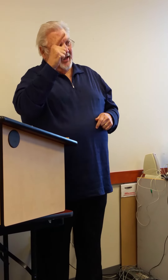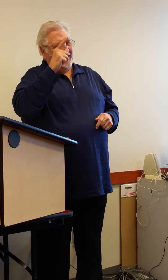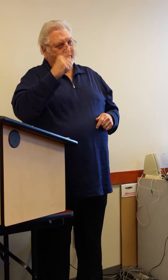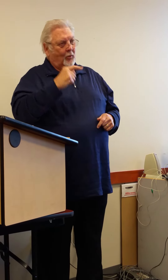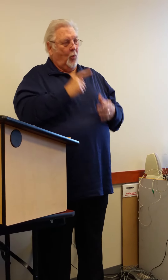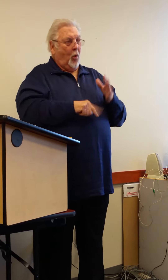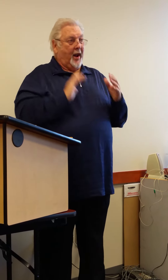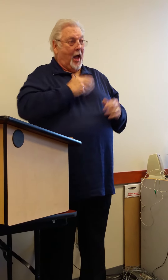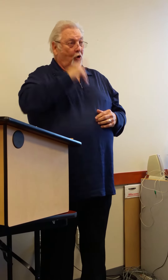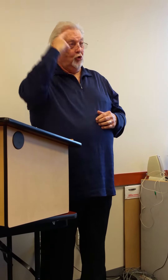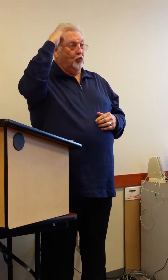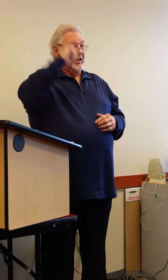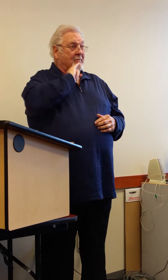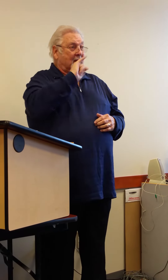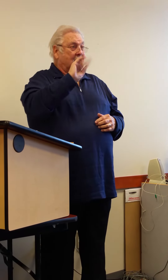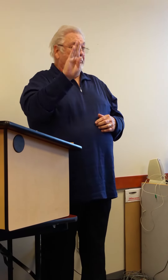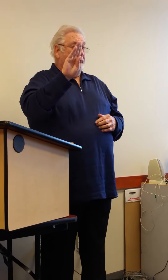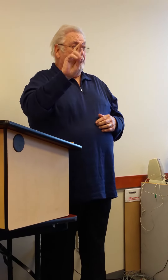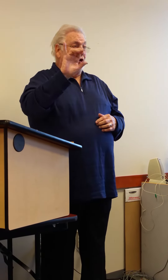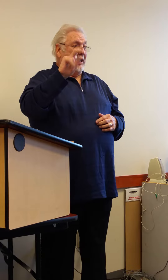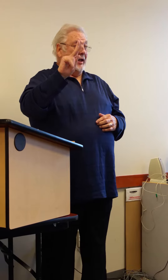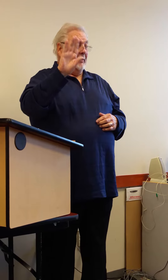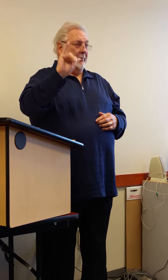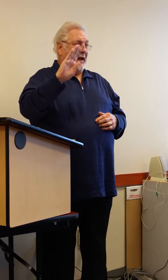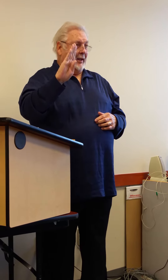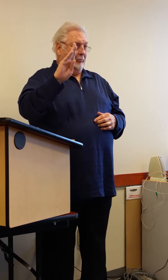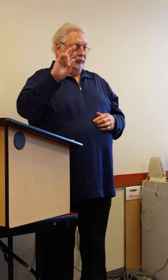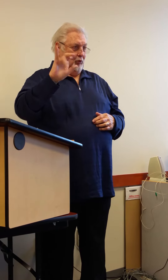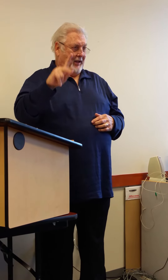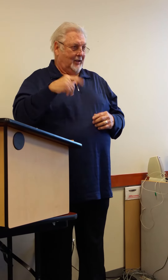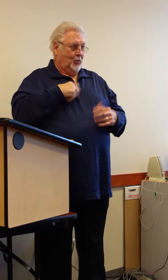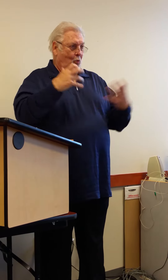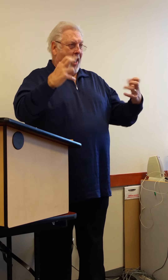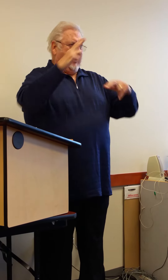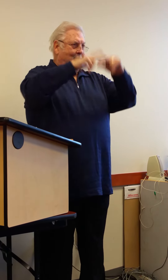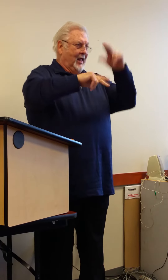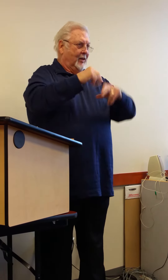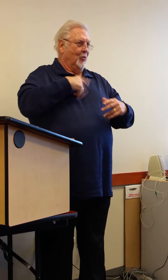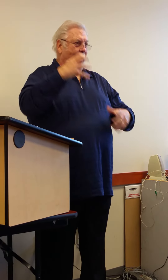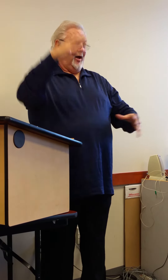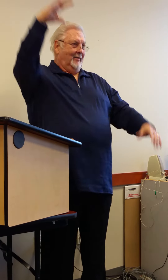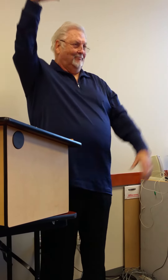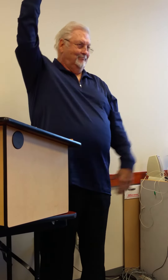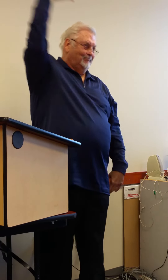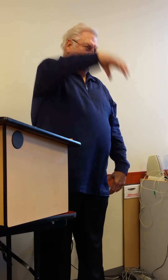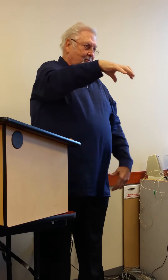really made me aware and wake up to what our dream is is, and it's all brick by brick. We want this